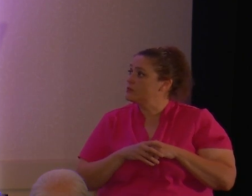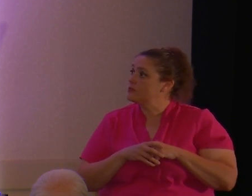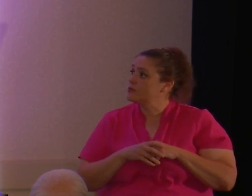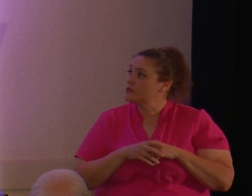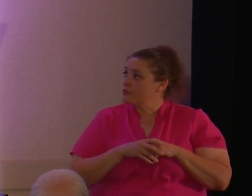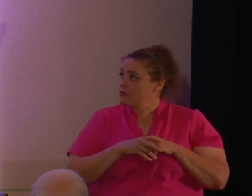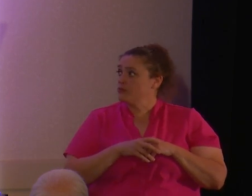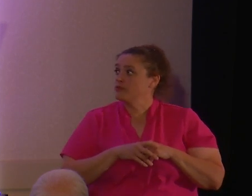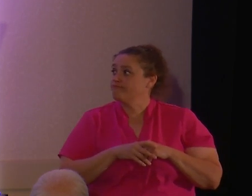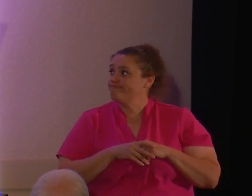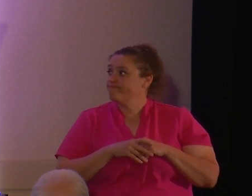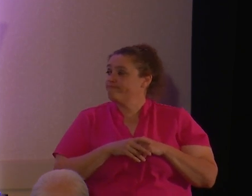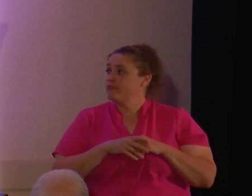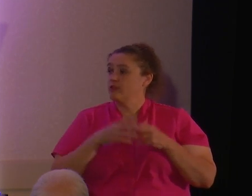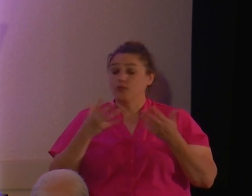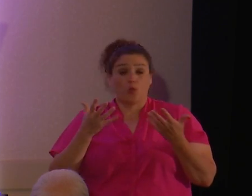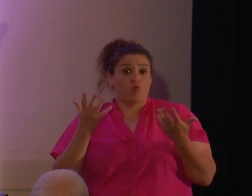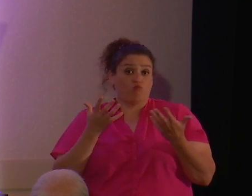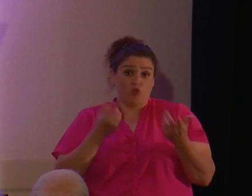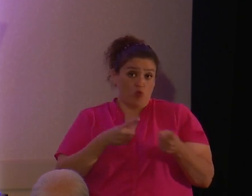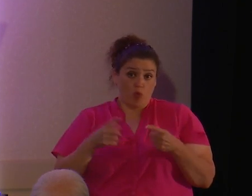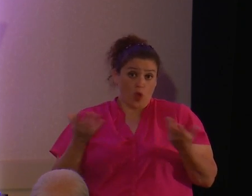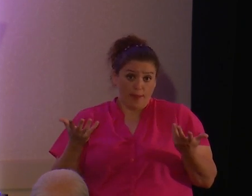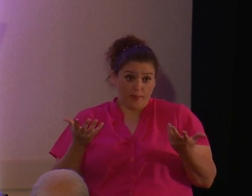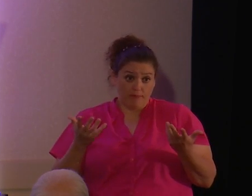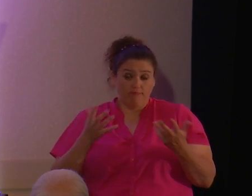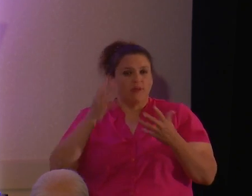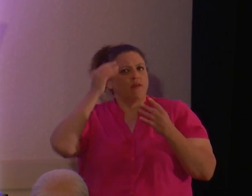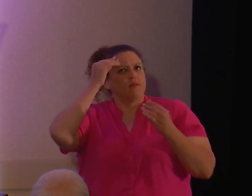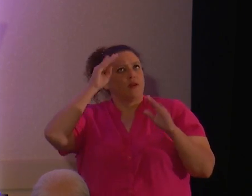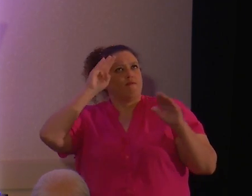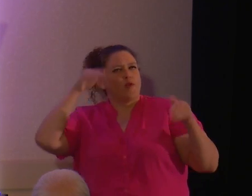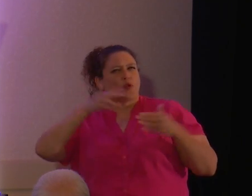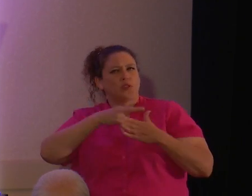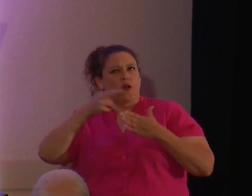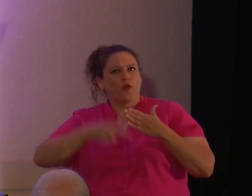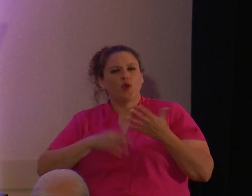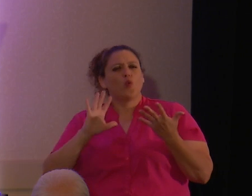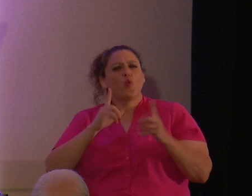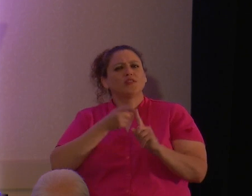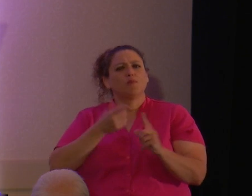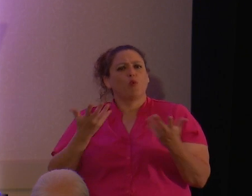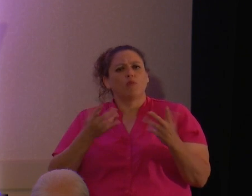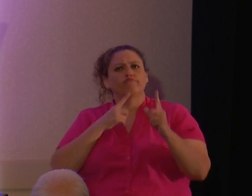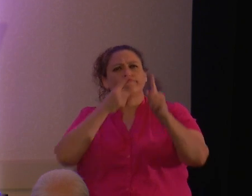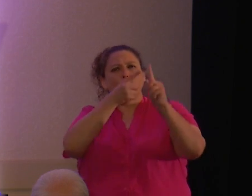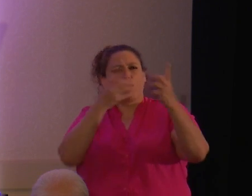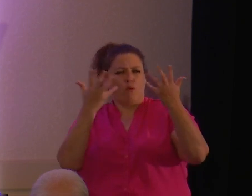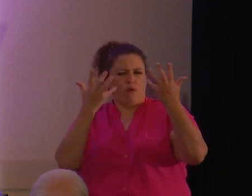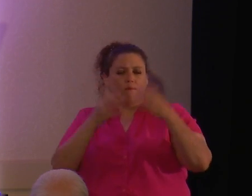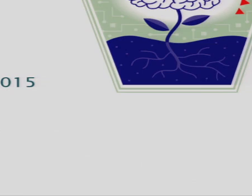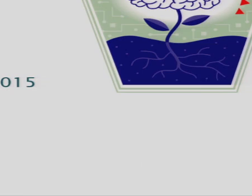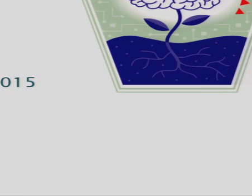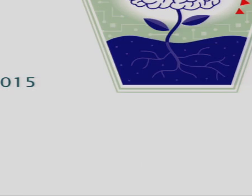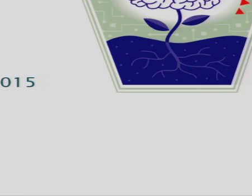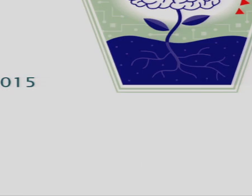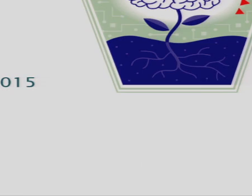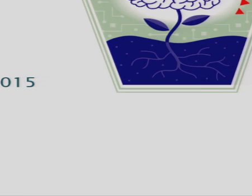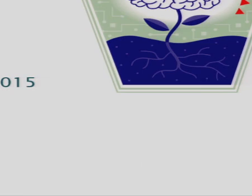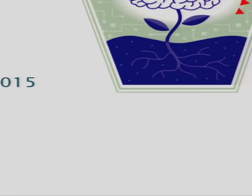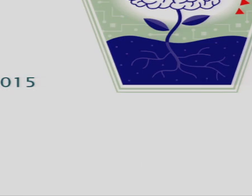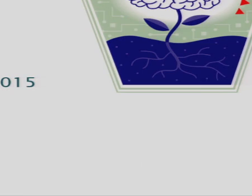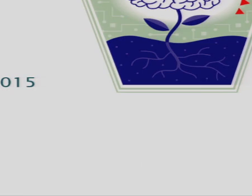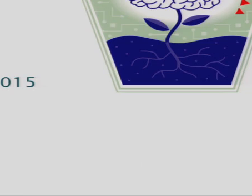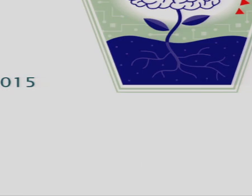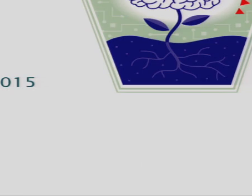will happen. The last thing I want to talk about is the results. What are we going for here? How are we going to do this? Well,